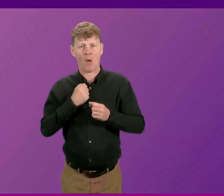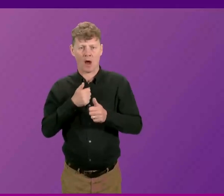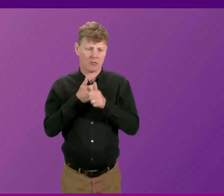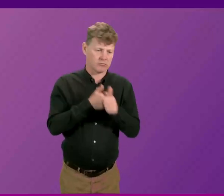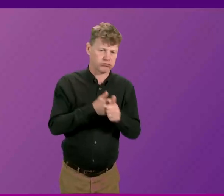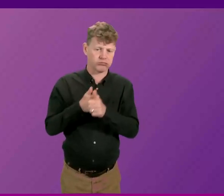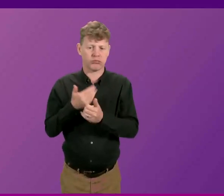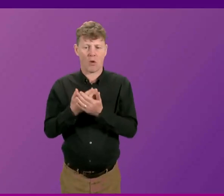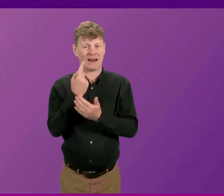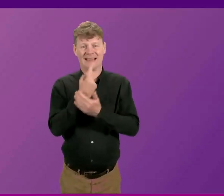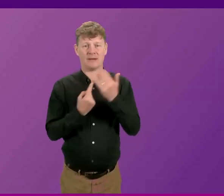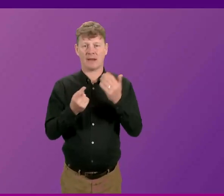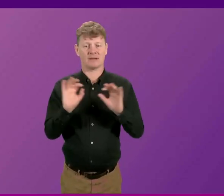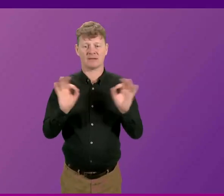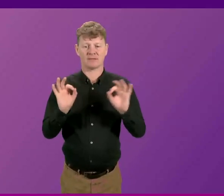We